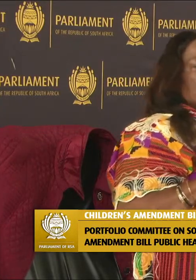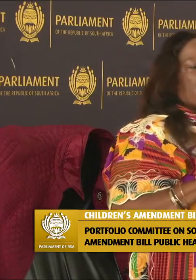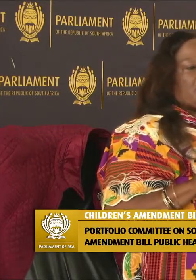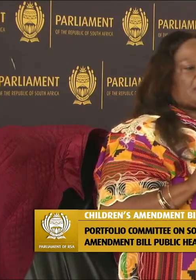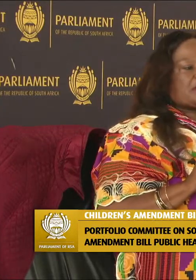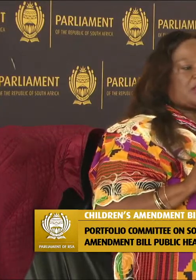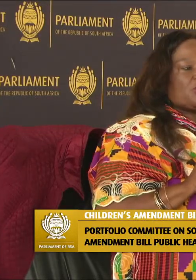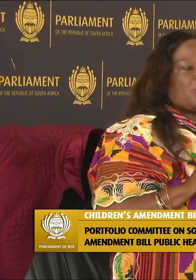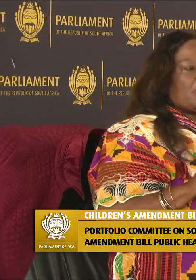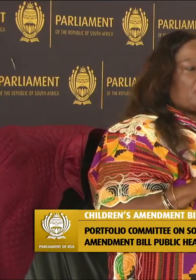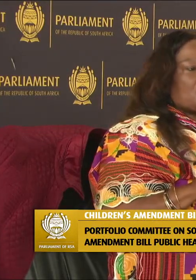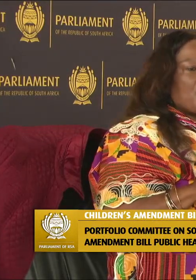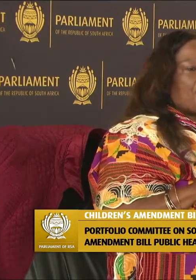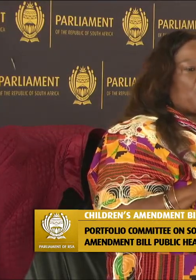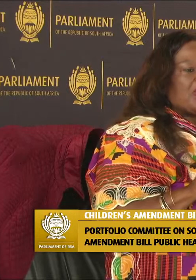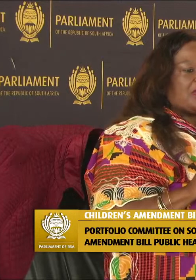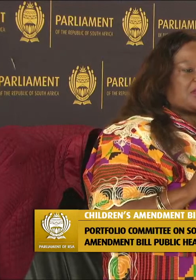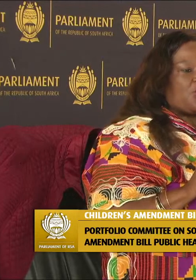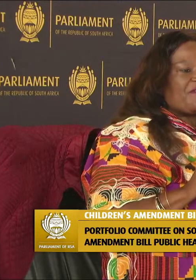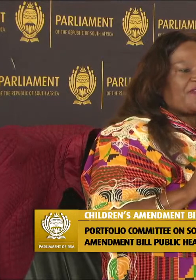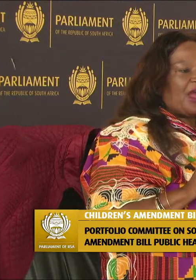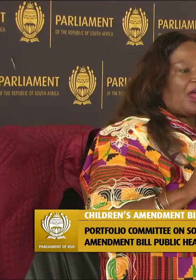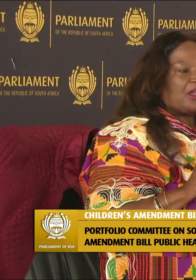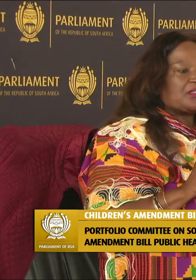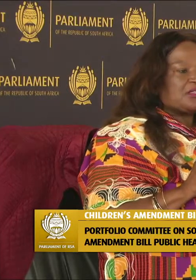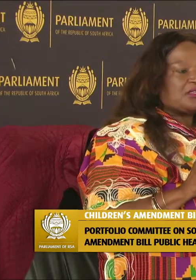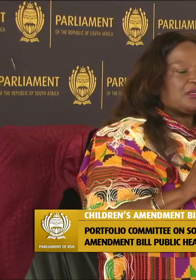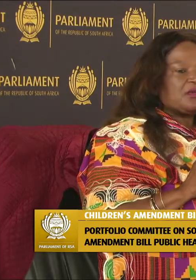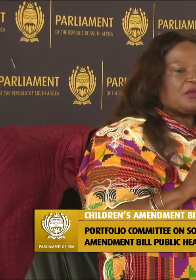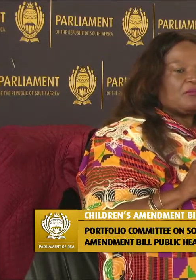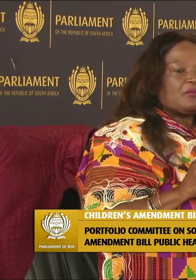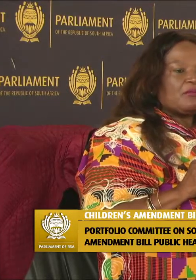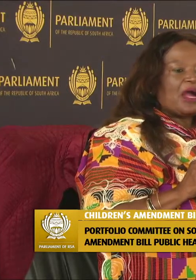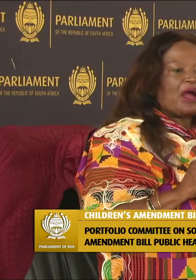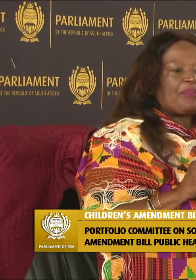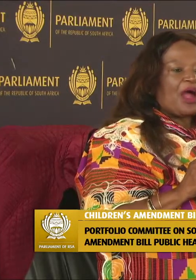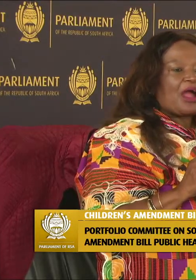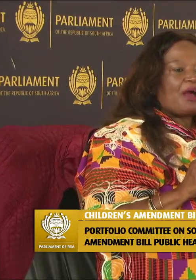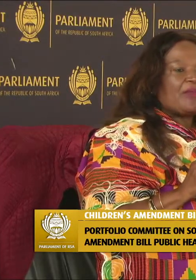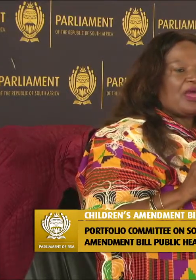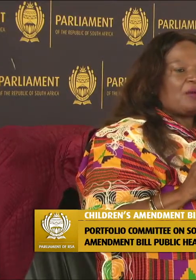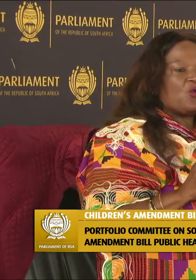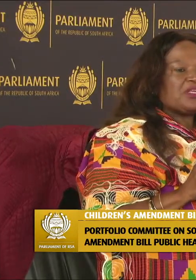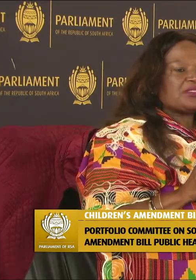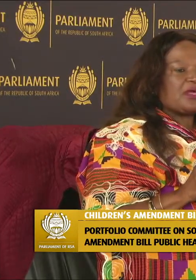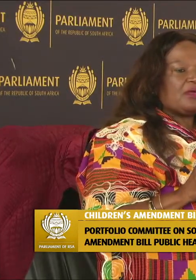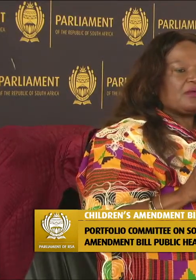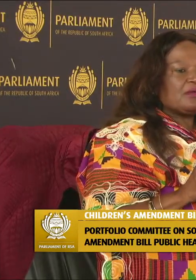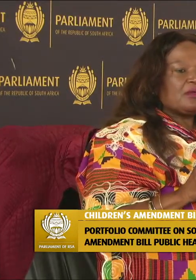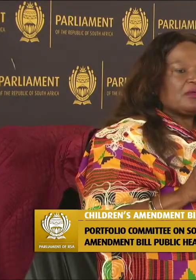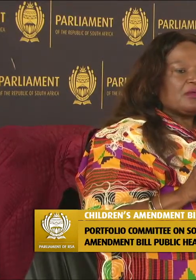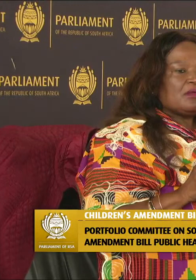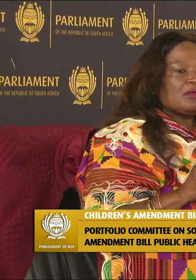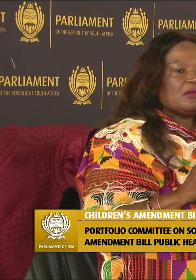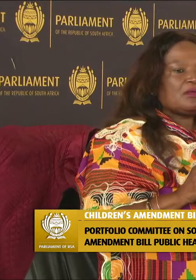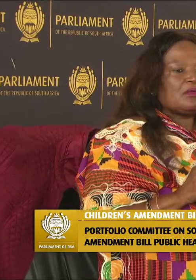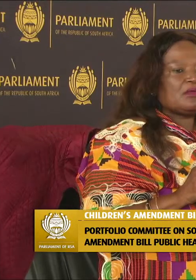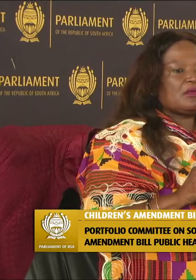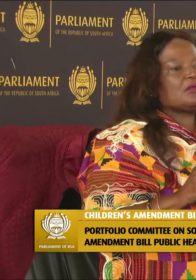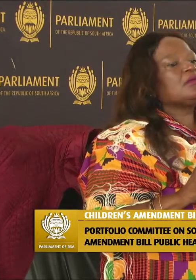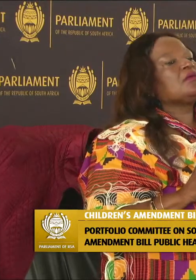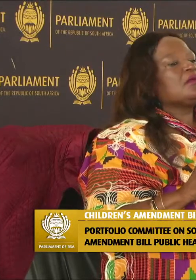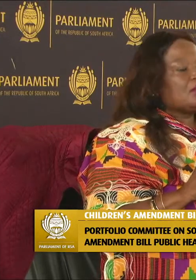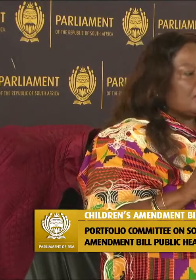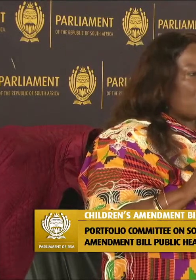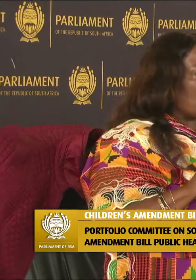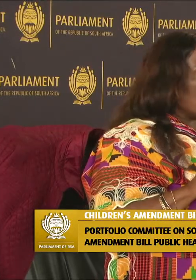of social development. Umama unelisiwe Vilakazi. Miss Makaphakame Nelisiwe abulise. Vilagazi, she will stand up and greet